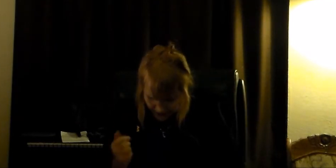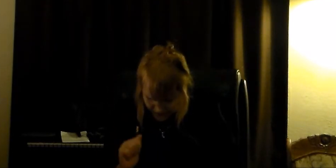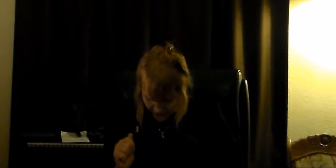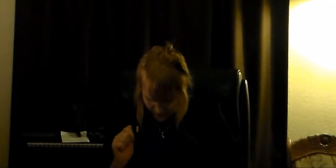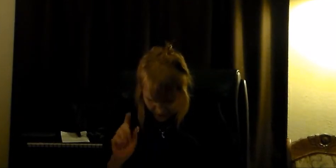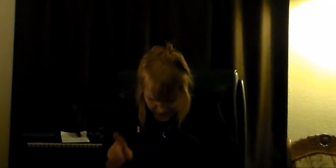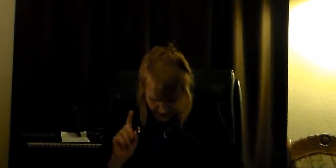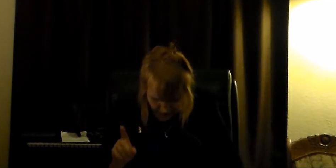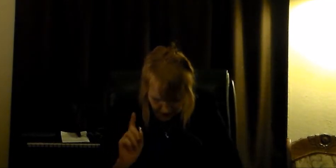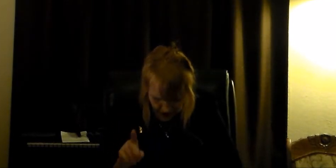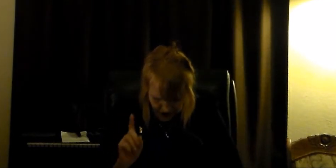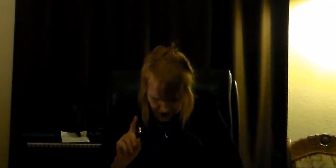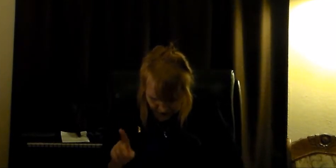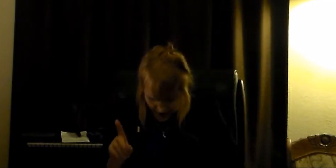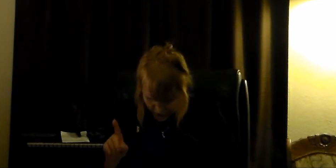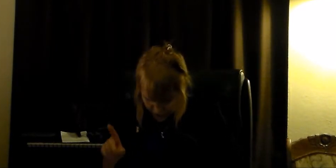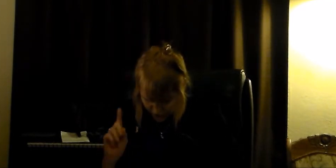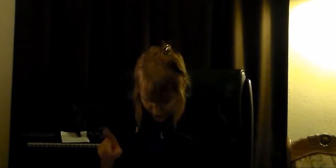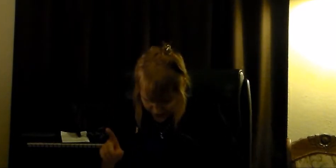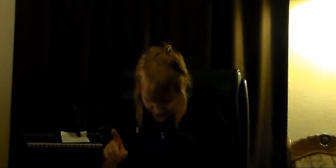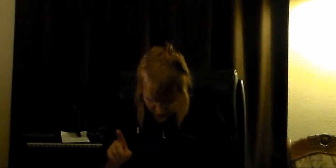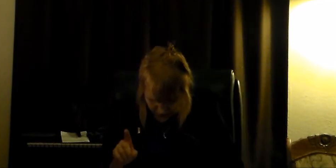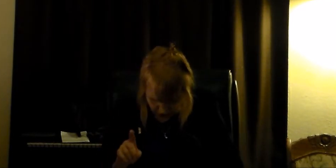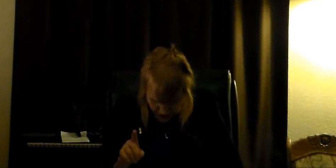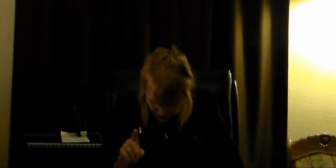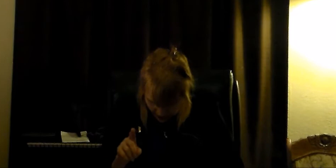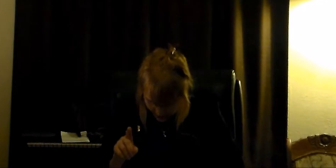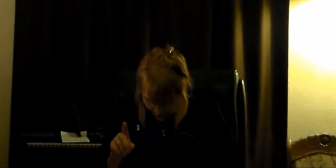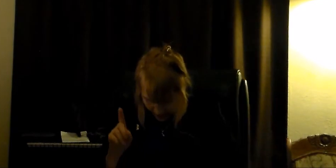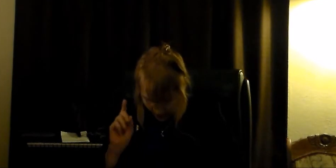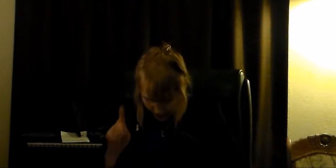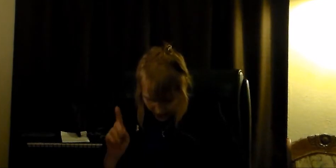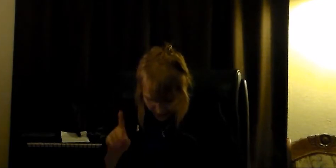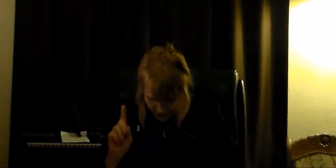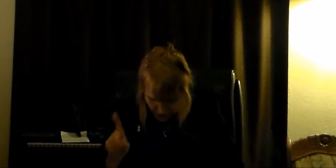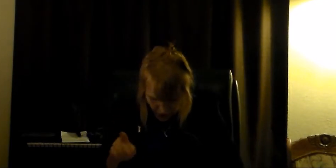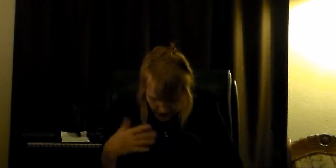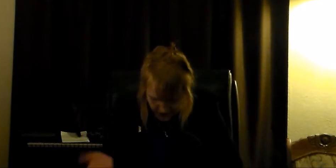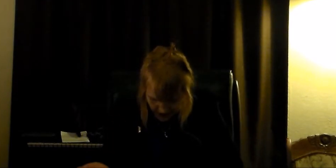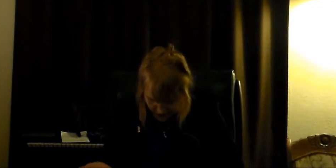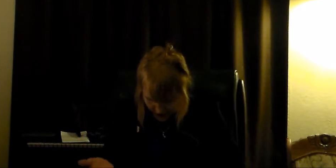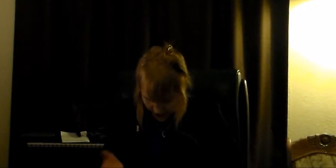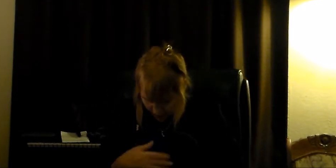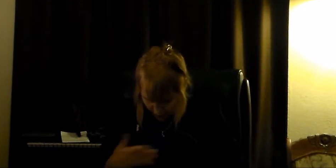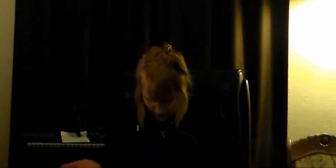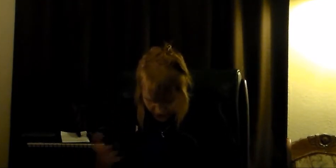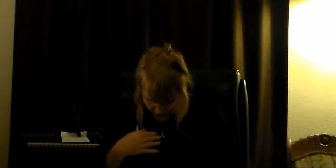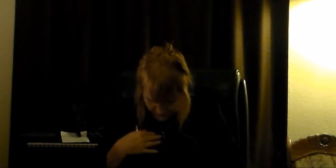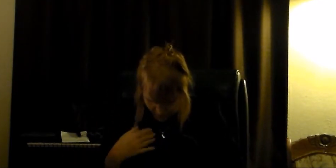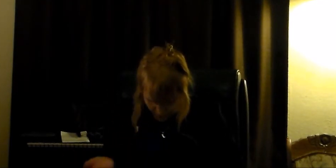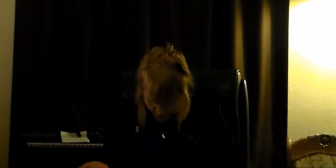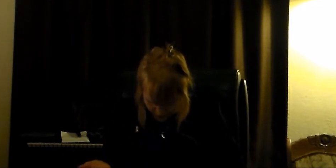and from through the Spirit. Galatians 5:22-26, which our love, peace, joy, etc. We are to live for and